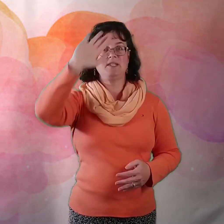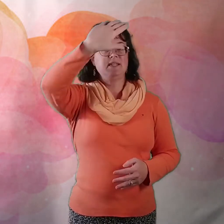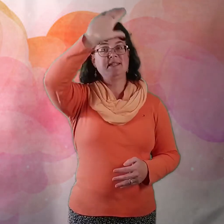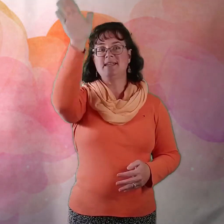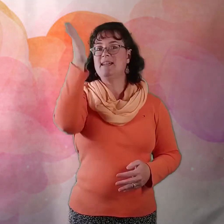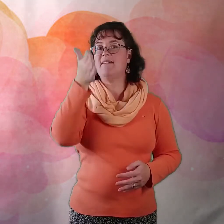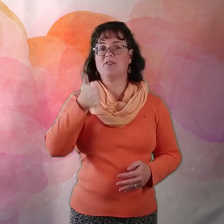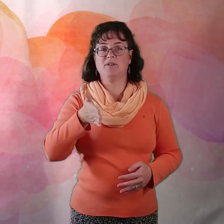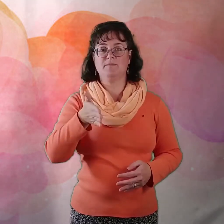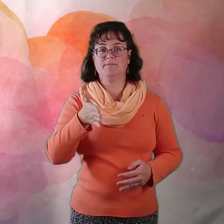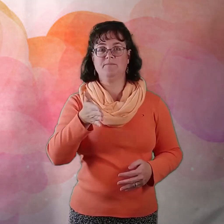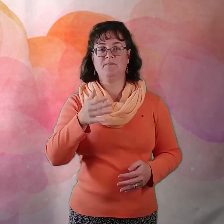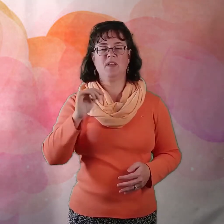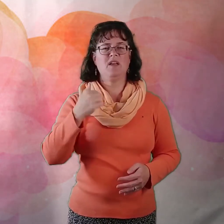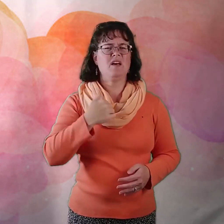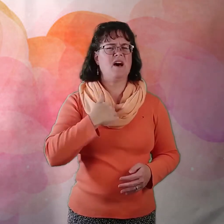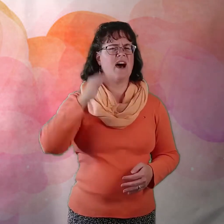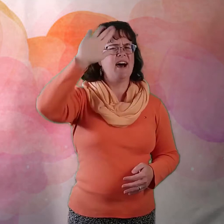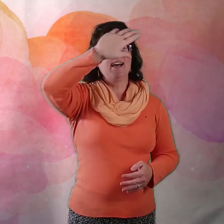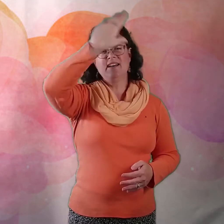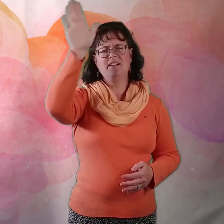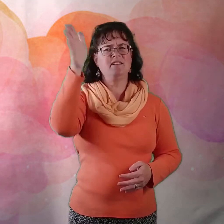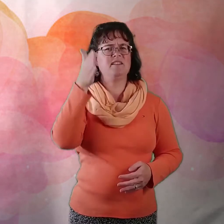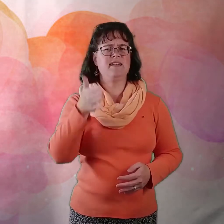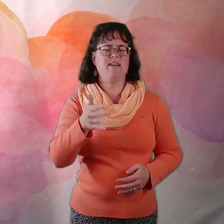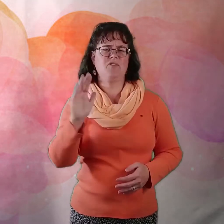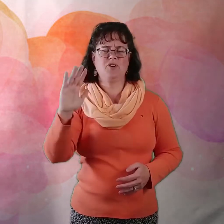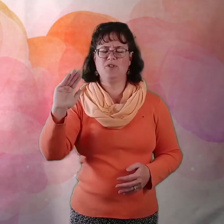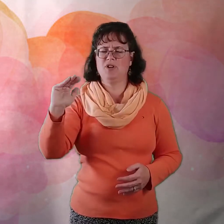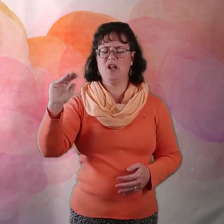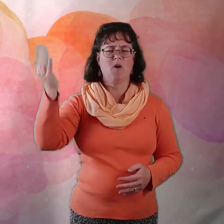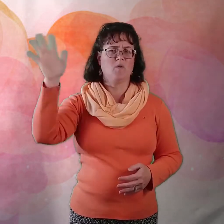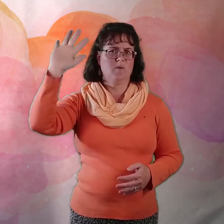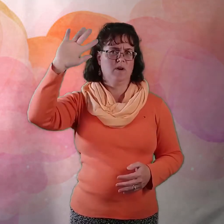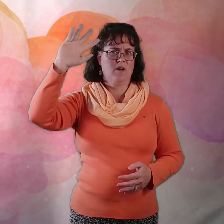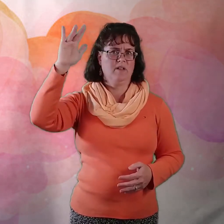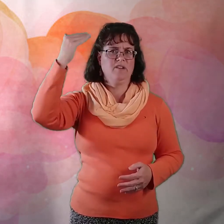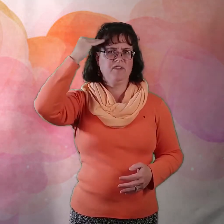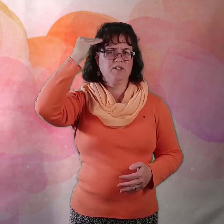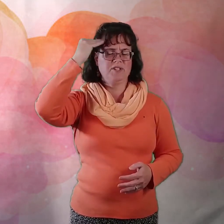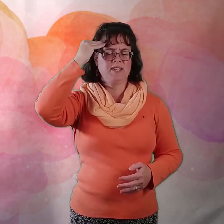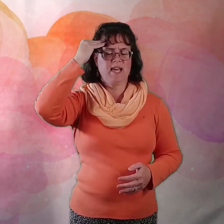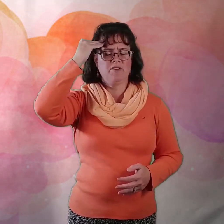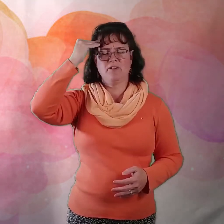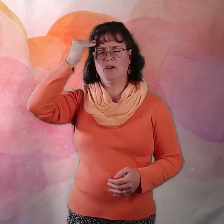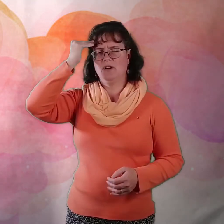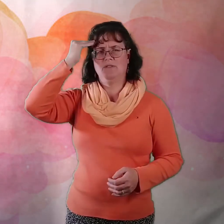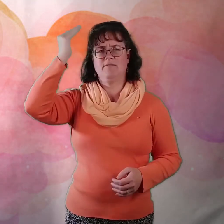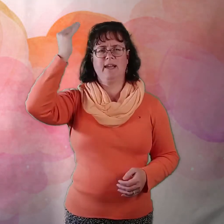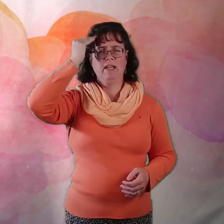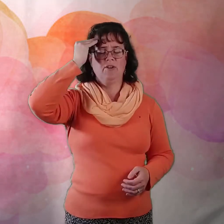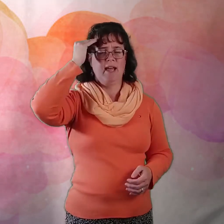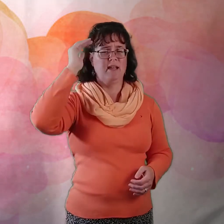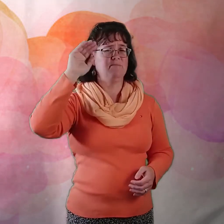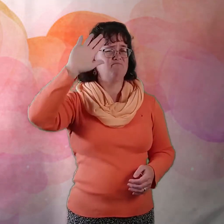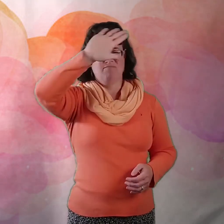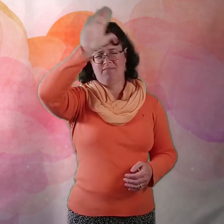is never. I'll never know. All your fingers together, right at your head.